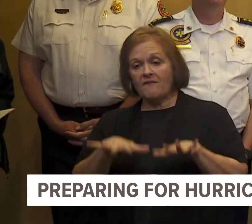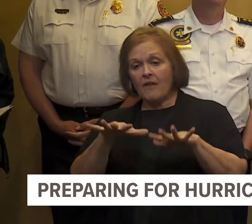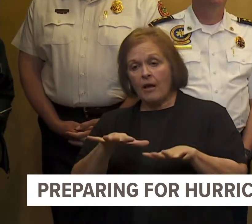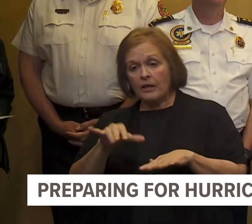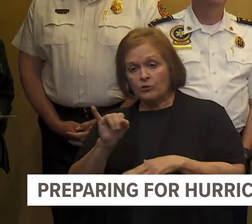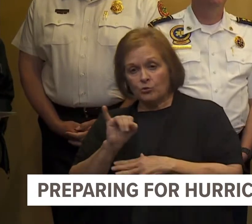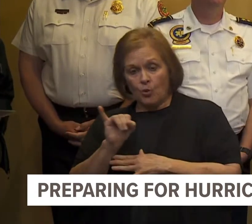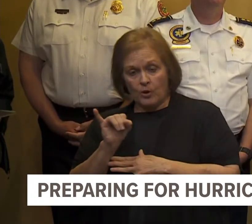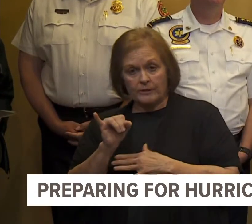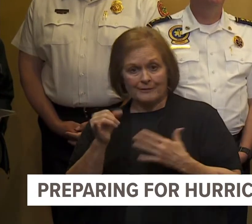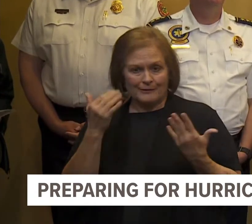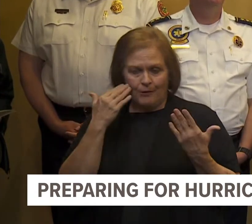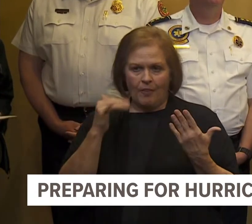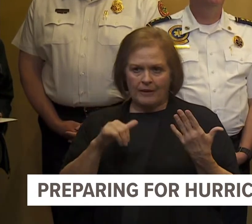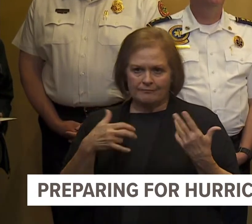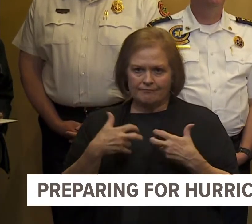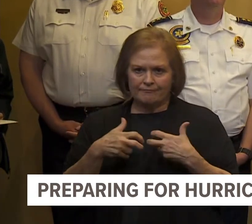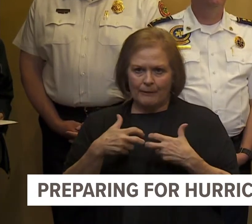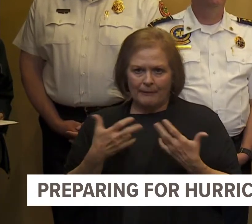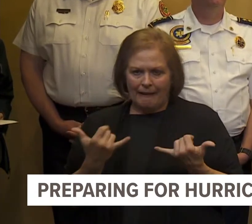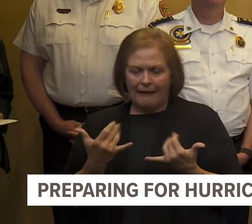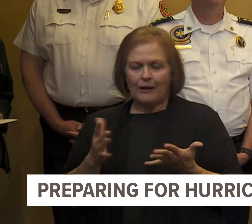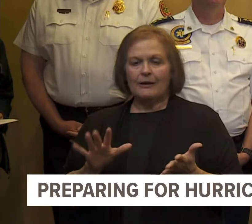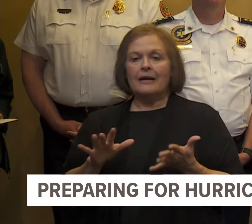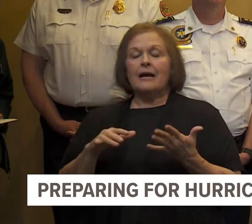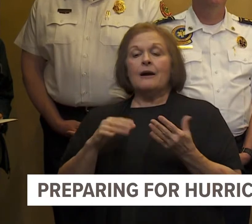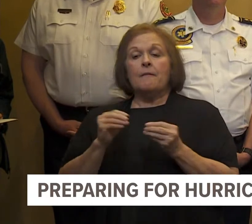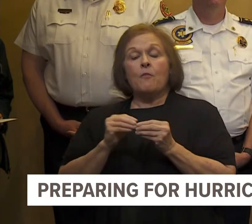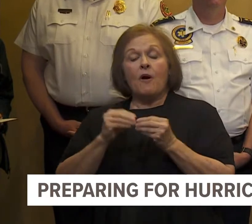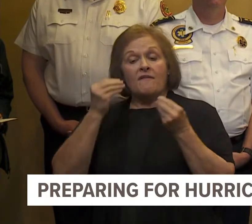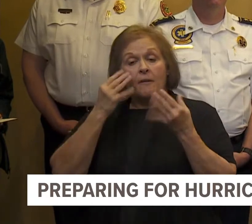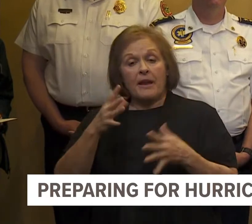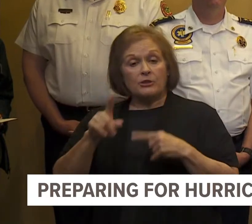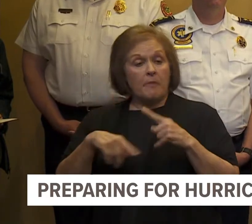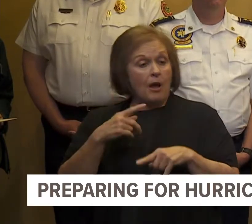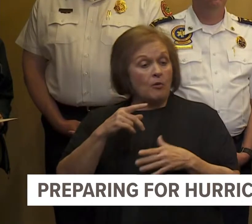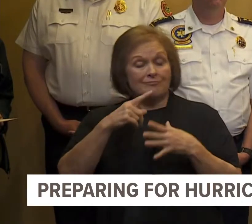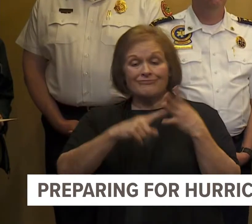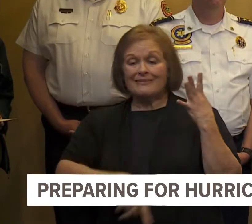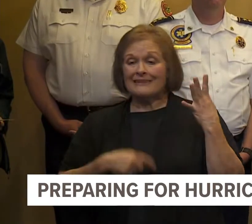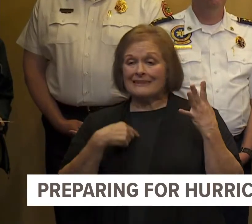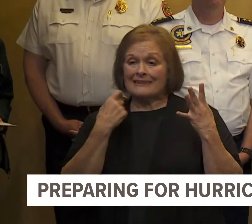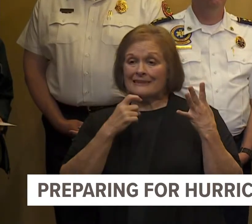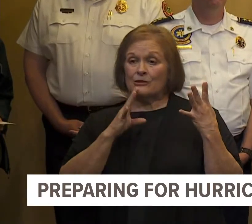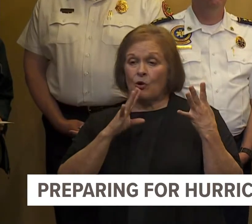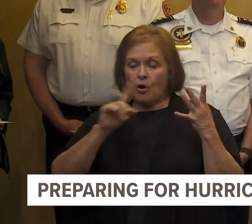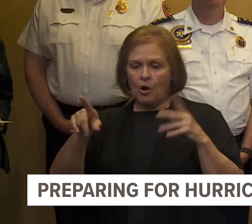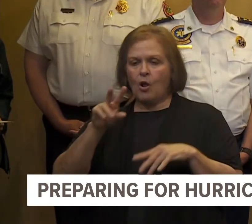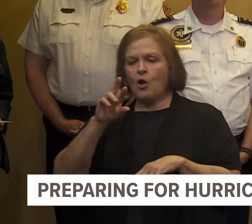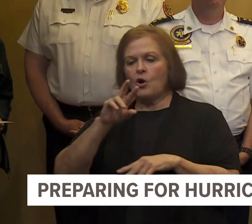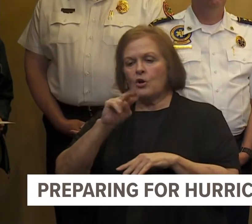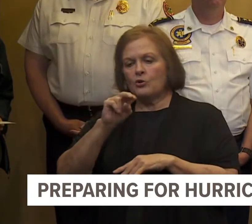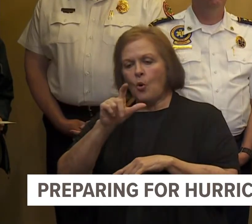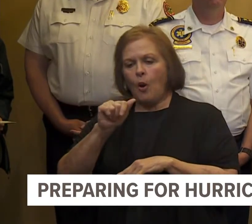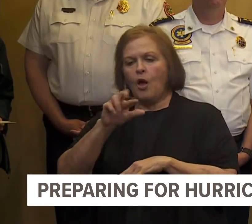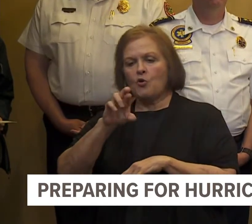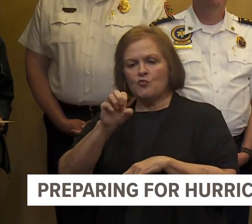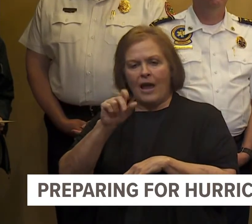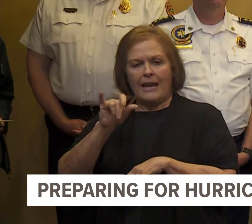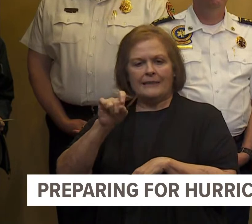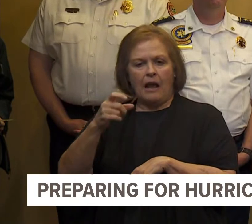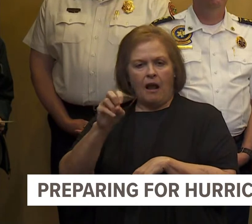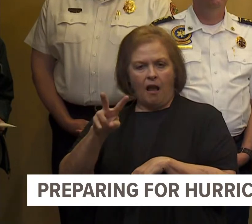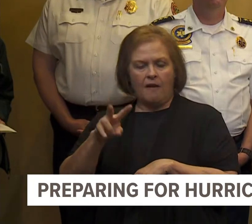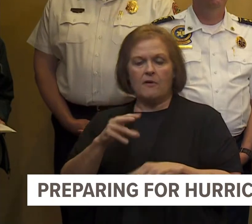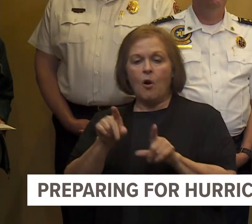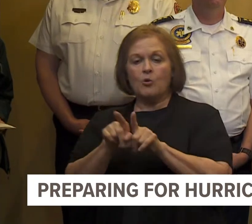season. We all know that that's a hot button issue right now. For more information about all of these things I'm talking about, go to ready.nola.gov. You